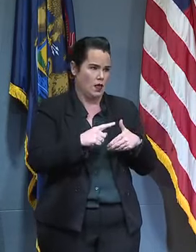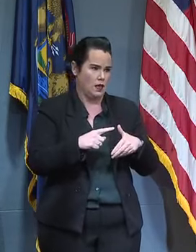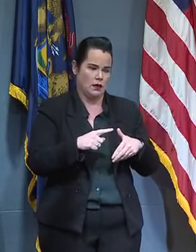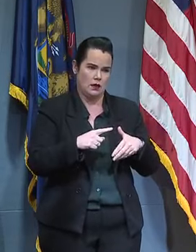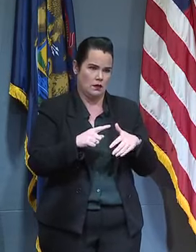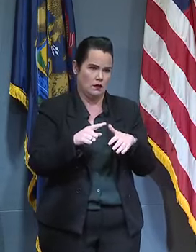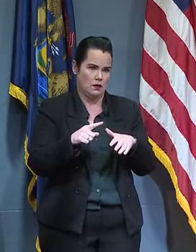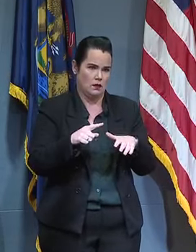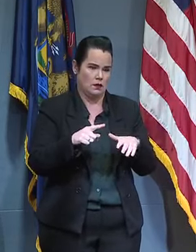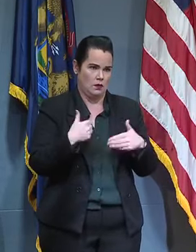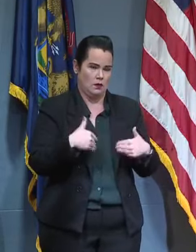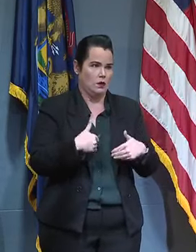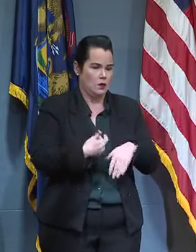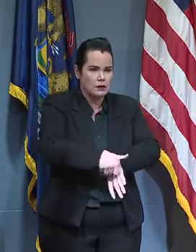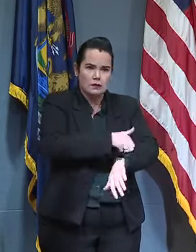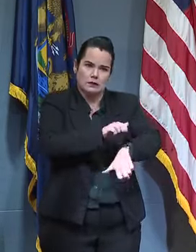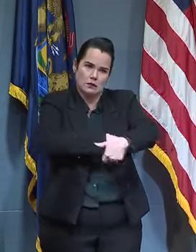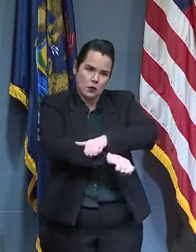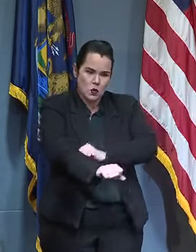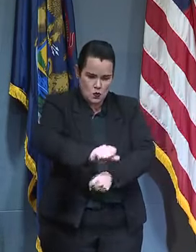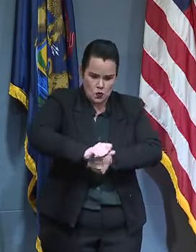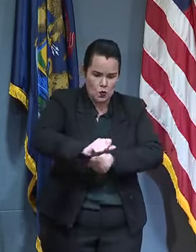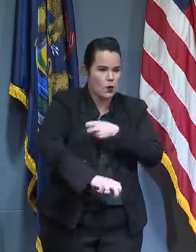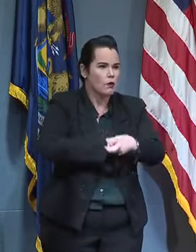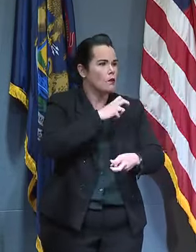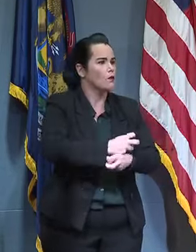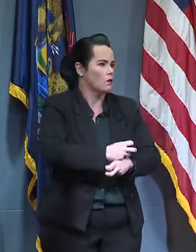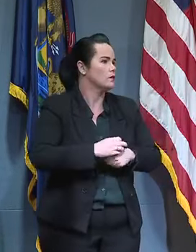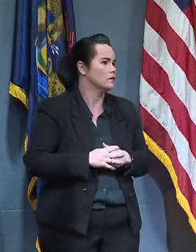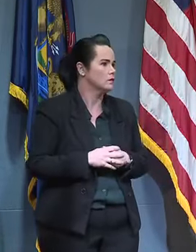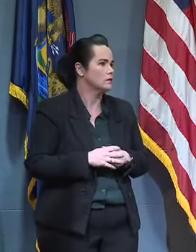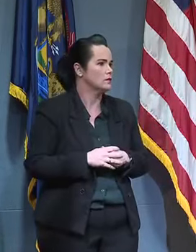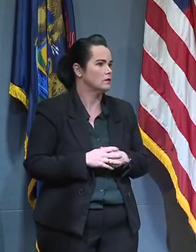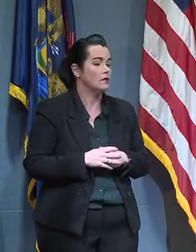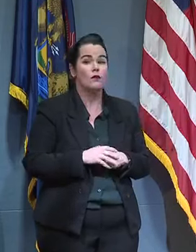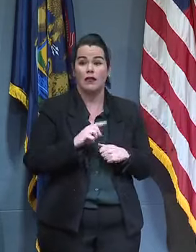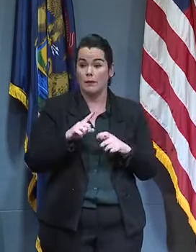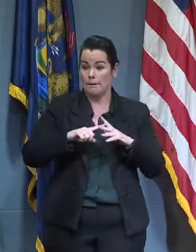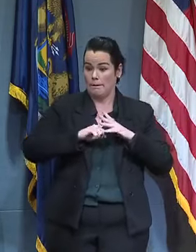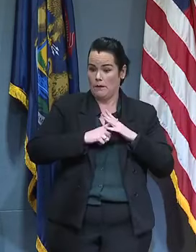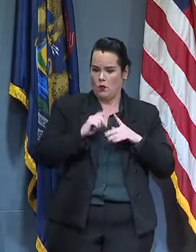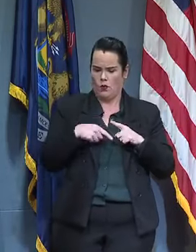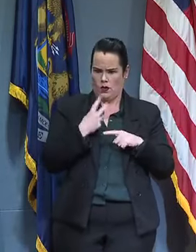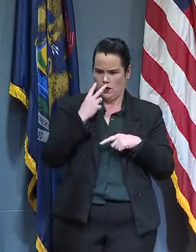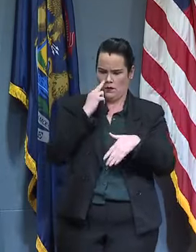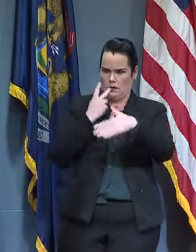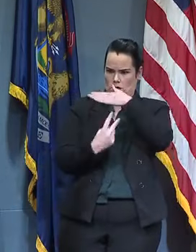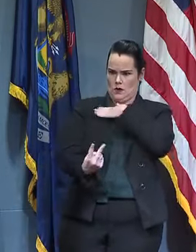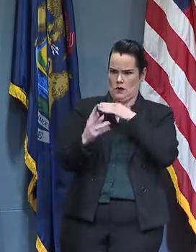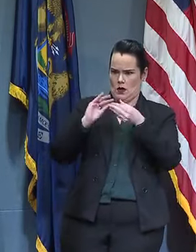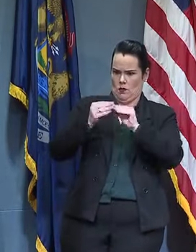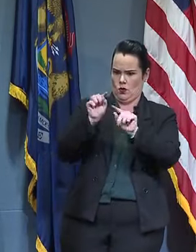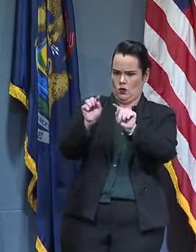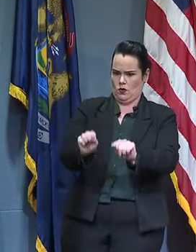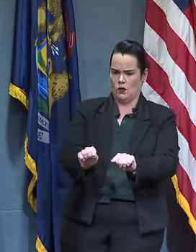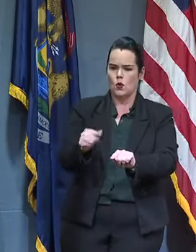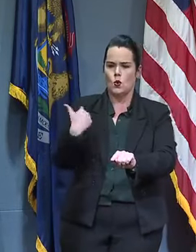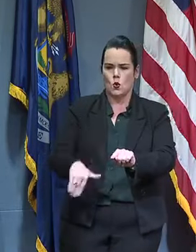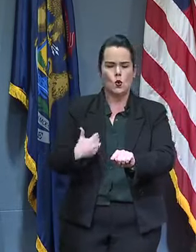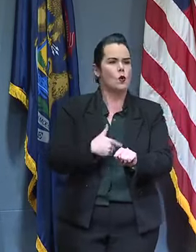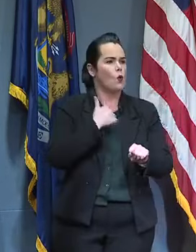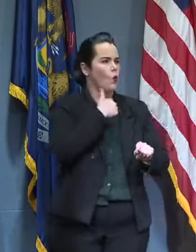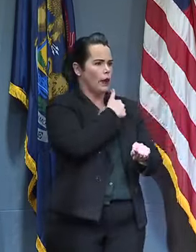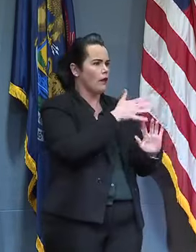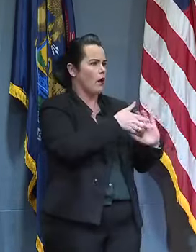this crisis, especially at the front end of the crisis where we saw what the projected numbers of COVID-19 were going to be, we worked